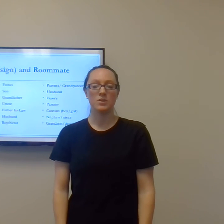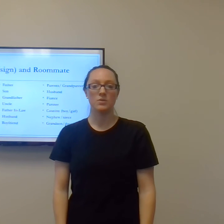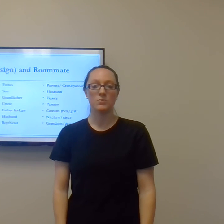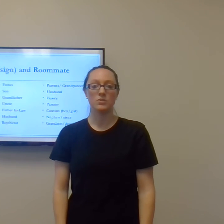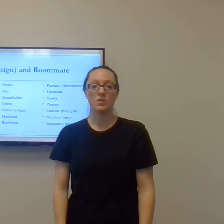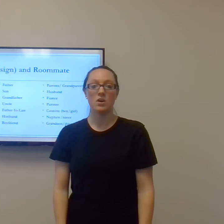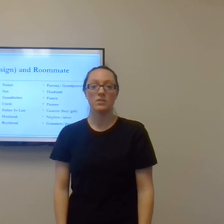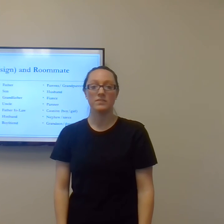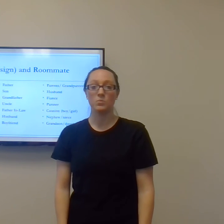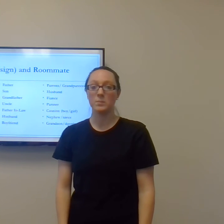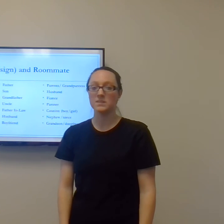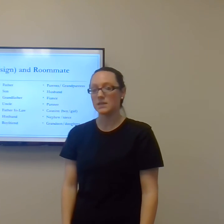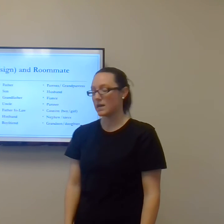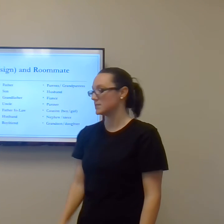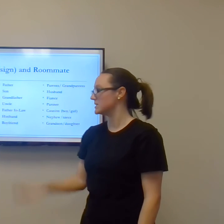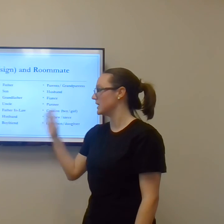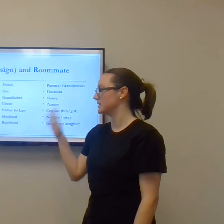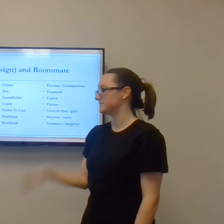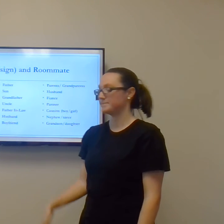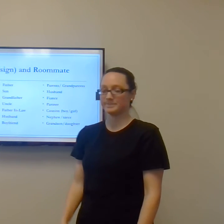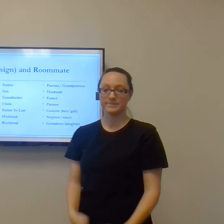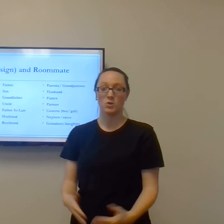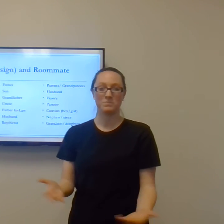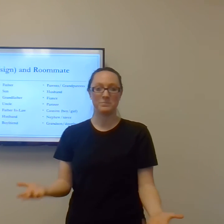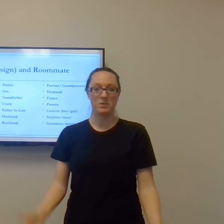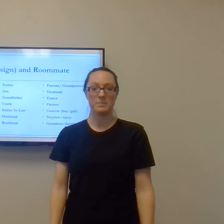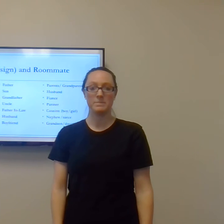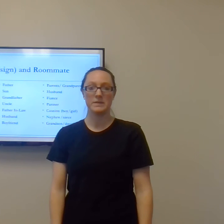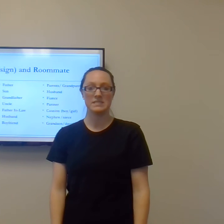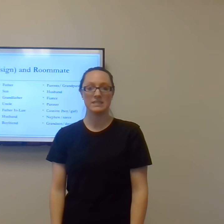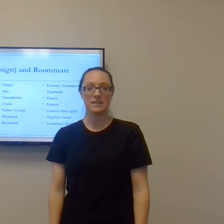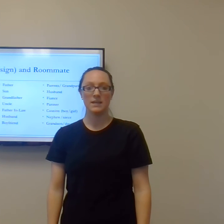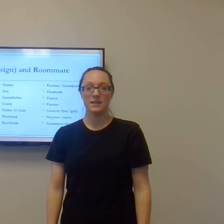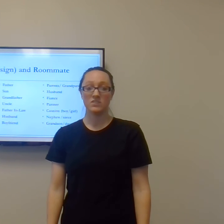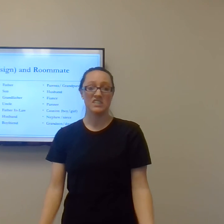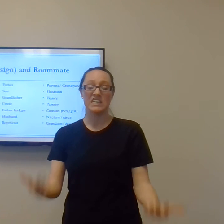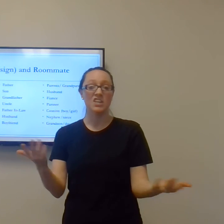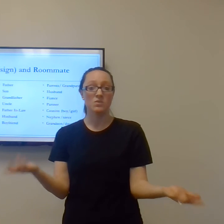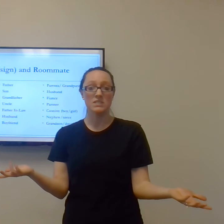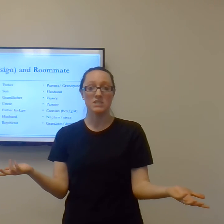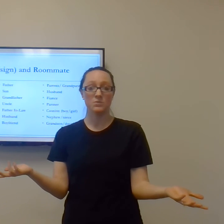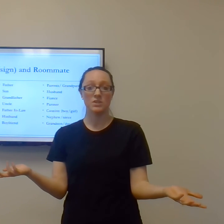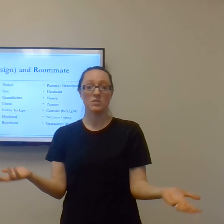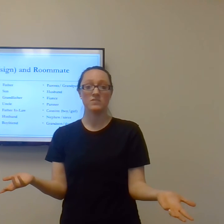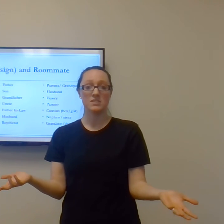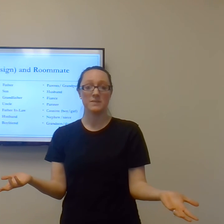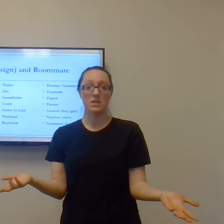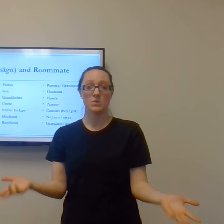So those are all of the women's signs that are pretty basic. If there's any other ones that you want to know of, just let me know.